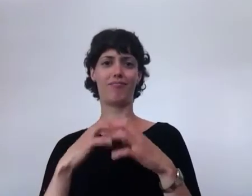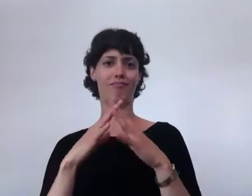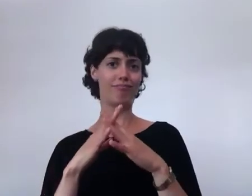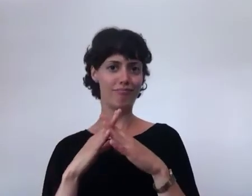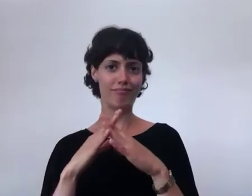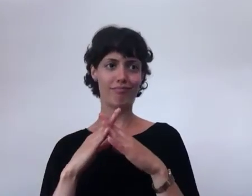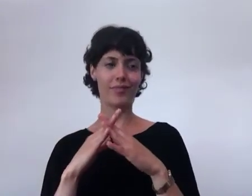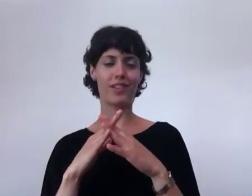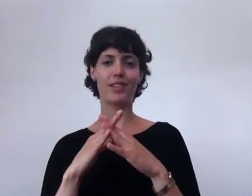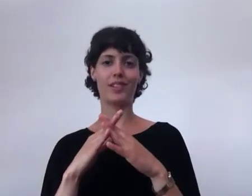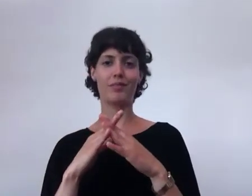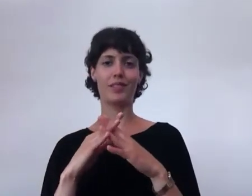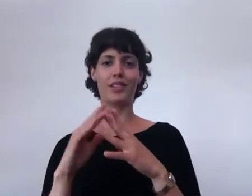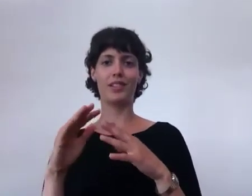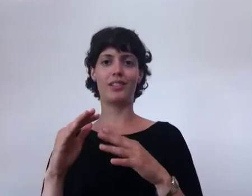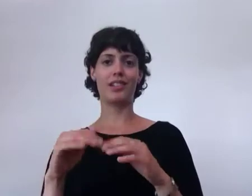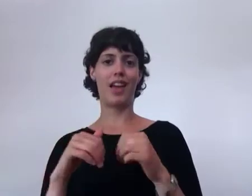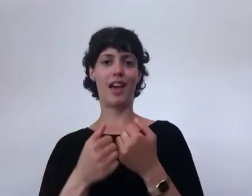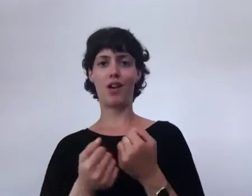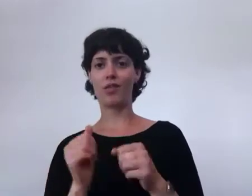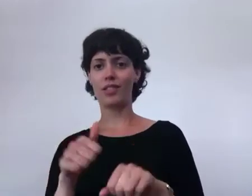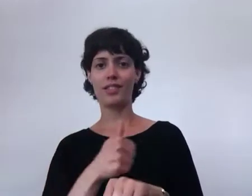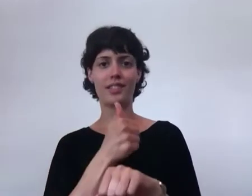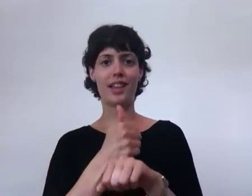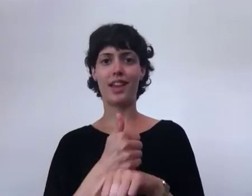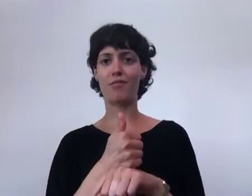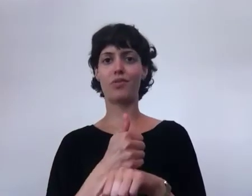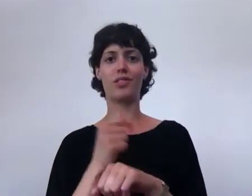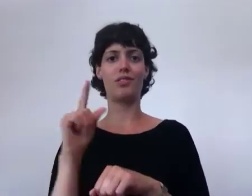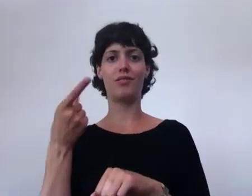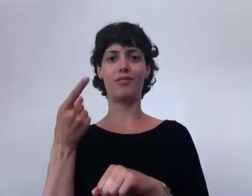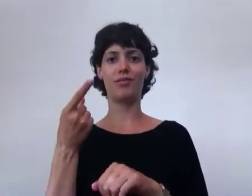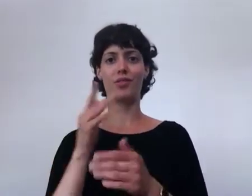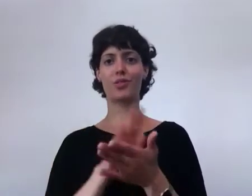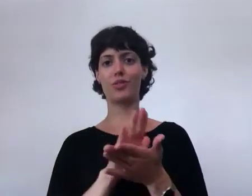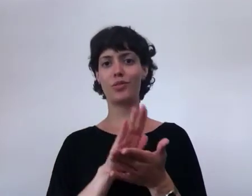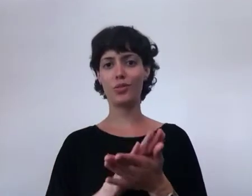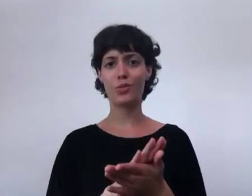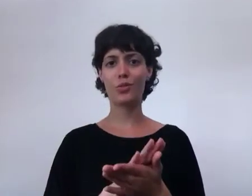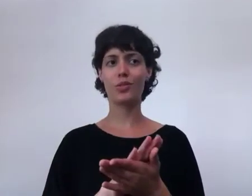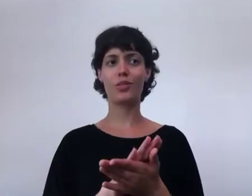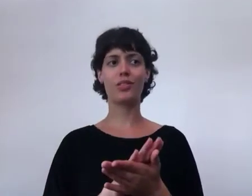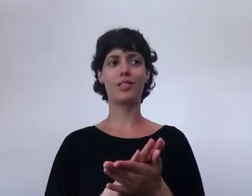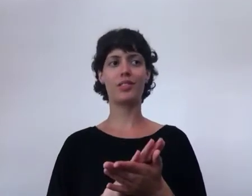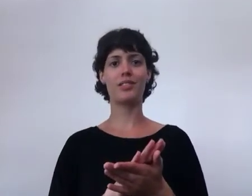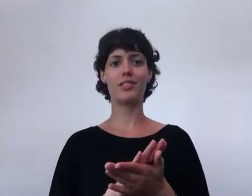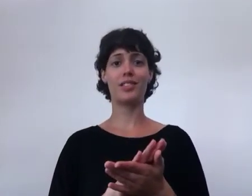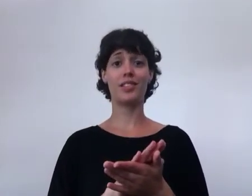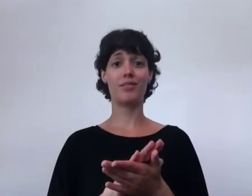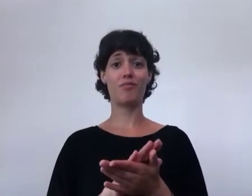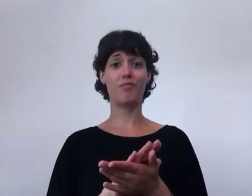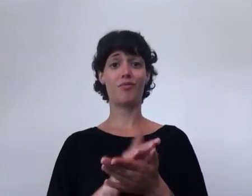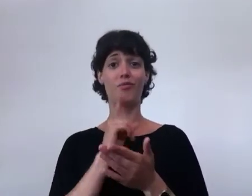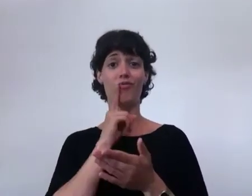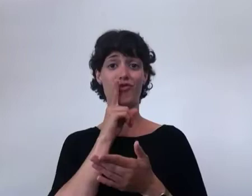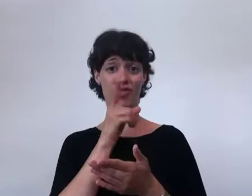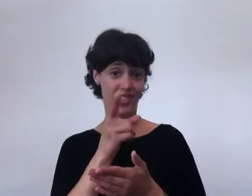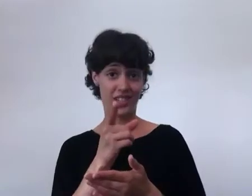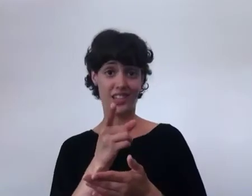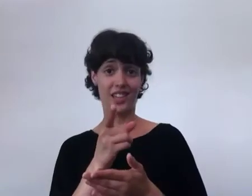liberties in New York City. On Monday, closing arguments were heard in a federal court challenge to the New York City Police Department's stop and frisk